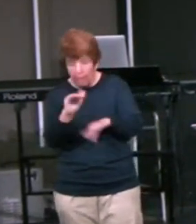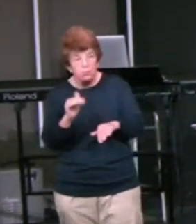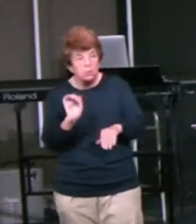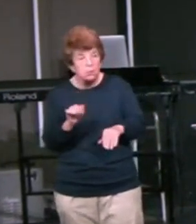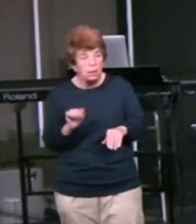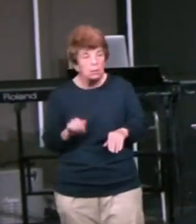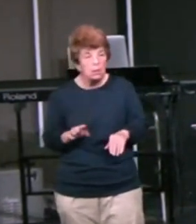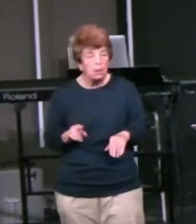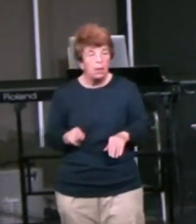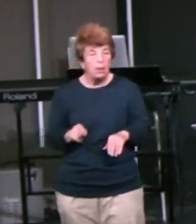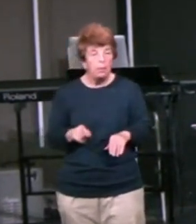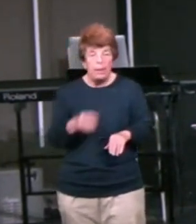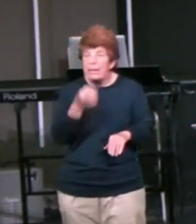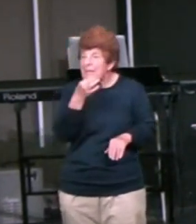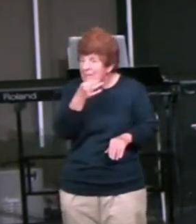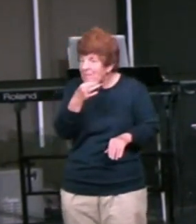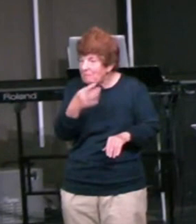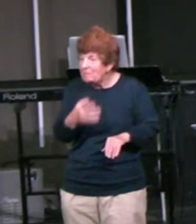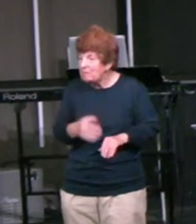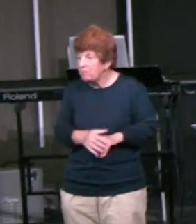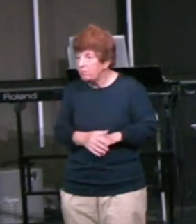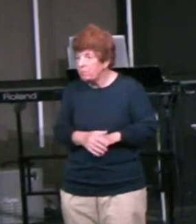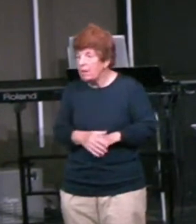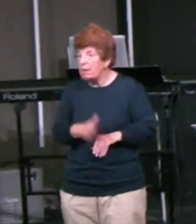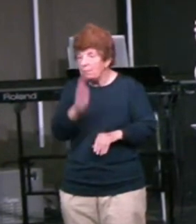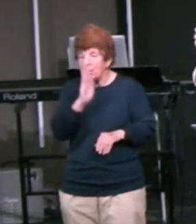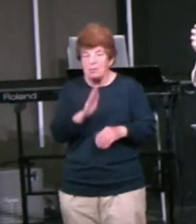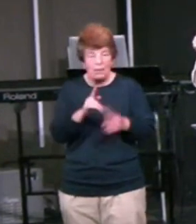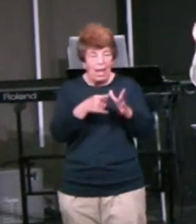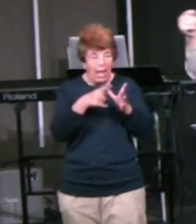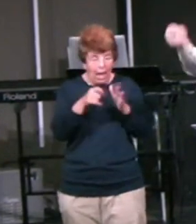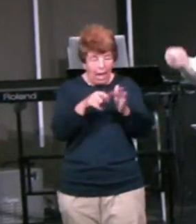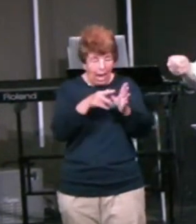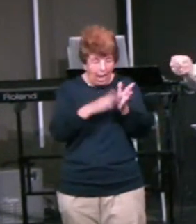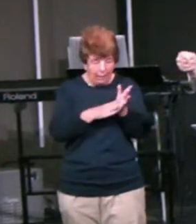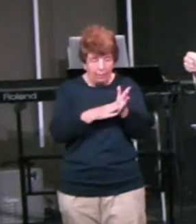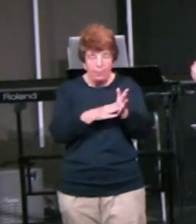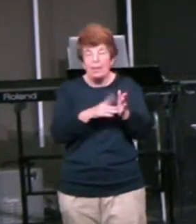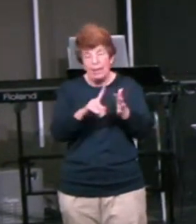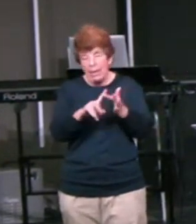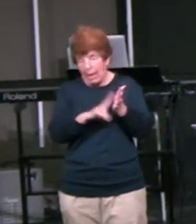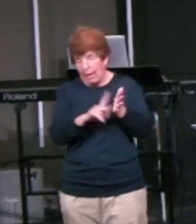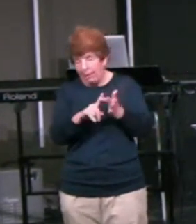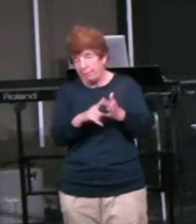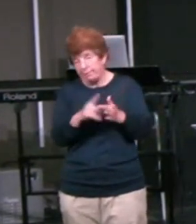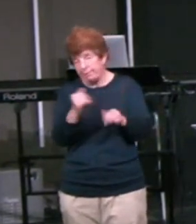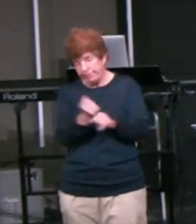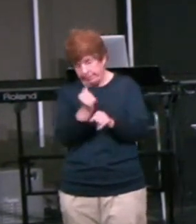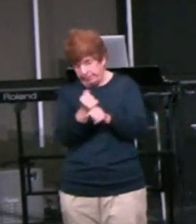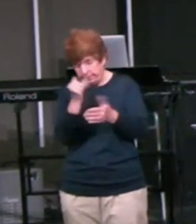but those boundaries were minimal. And sadly, Adam and Eve tripped up and overstepped the boundary.